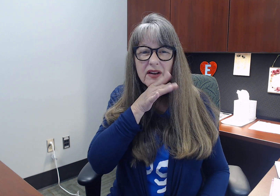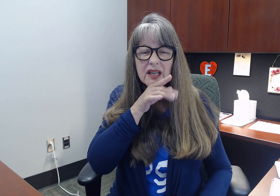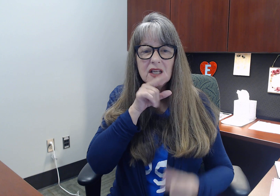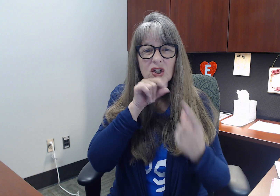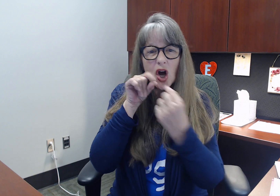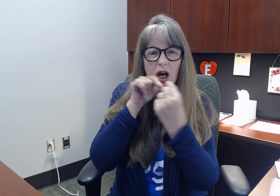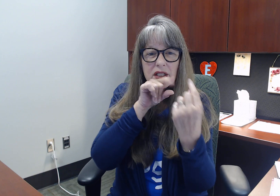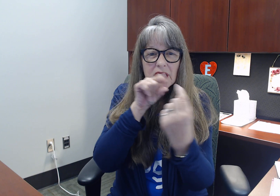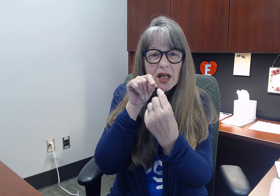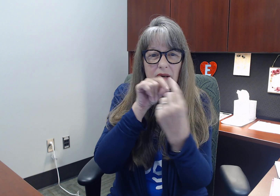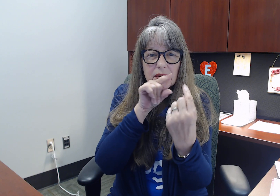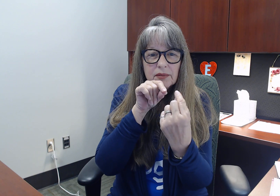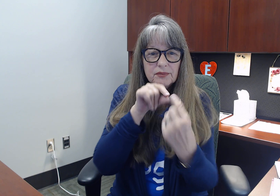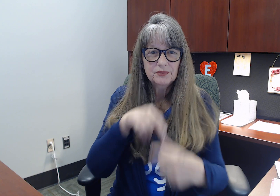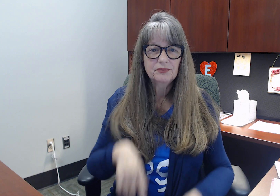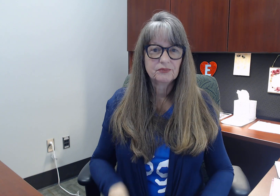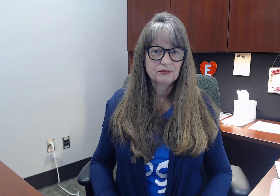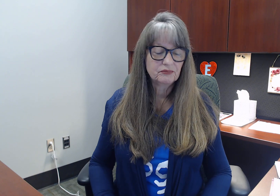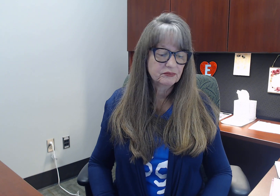talking gossip,